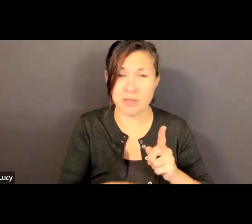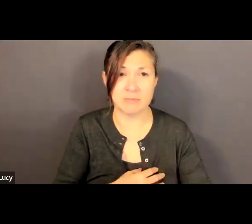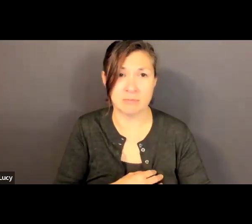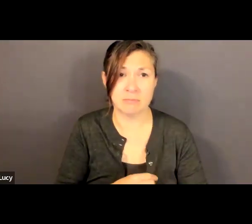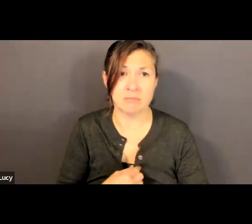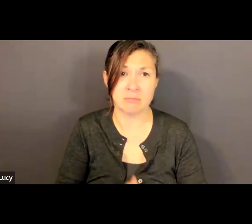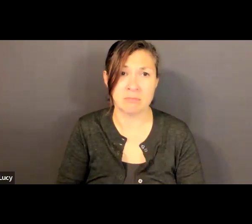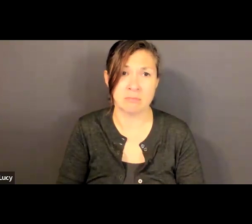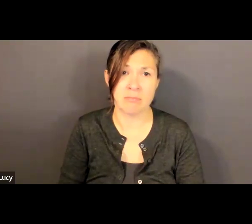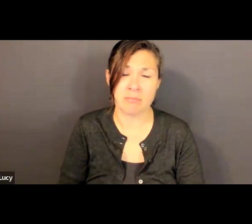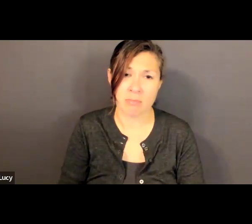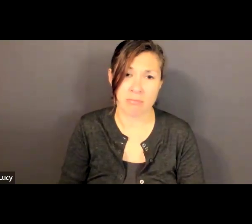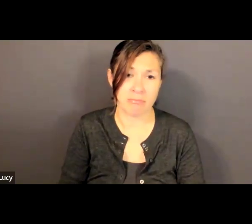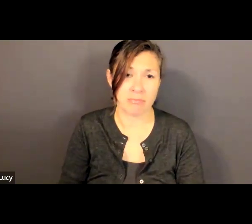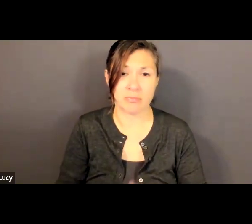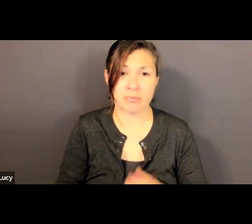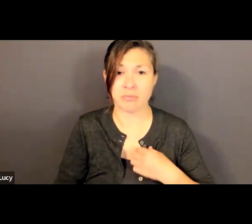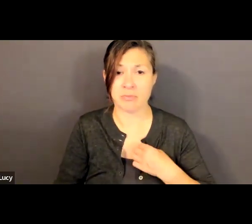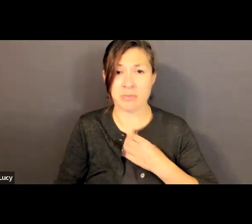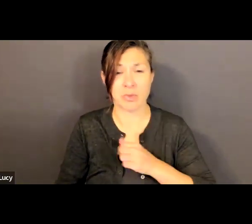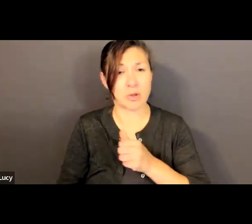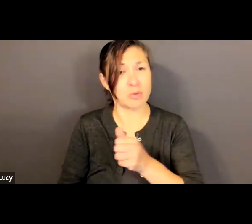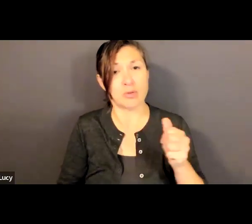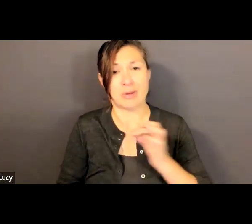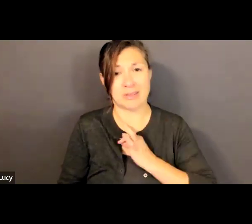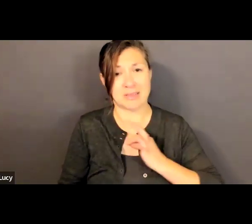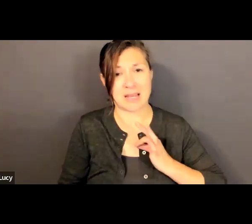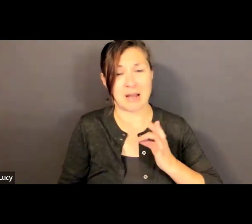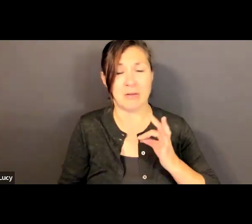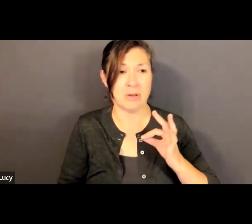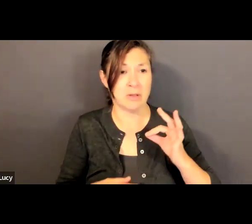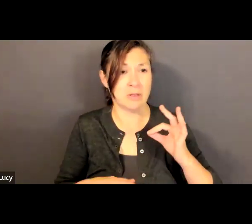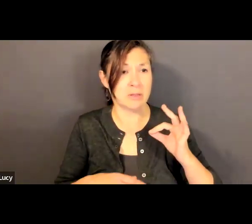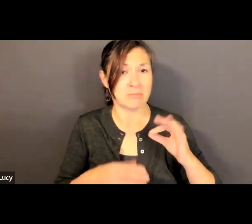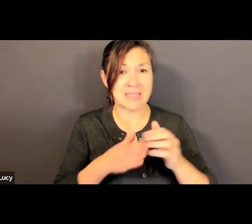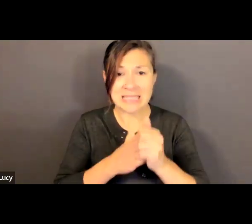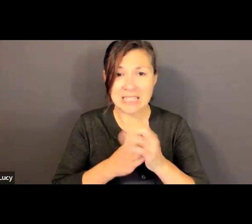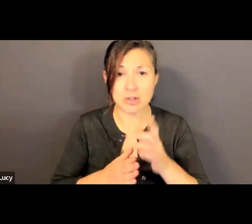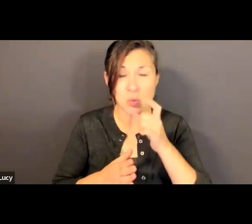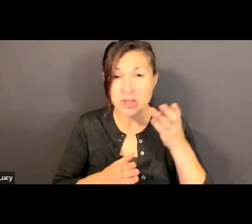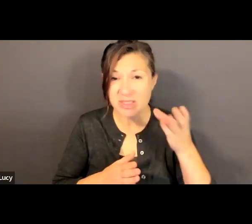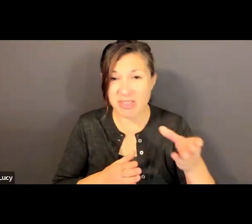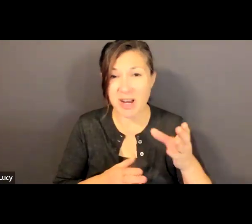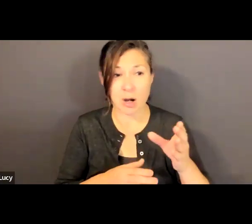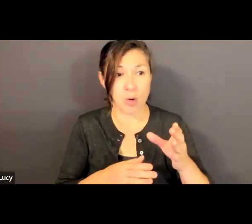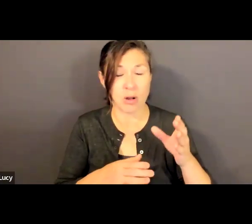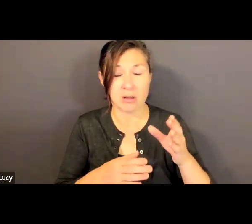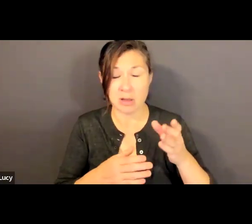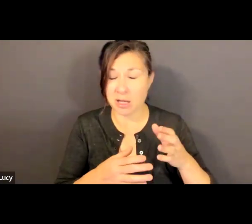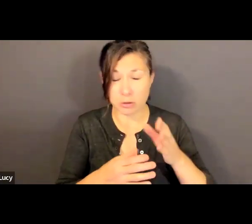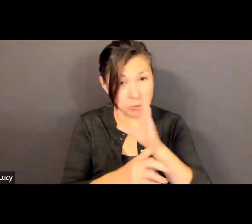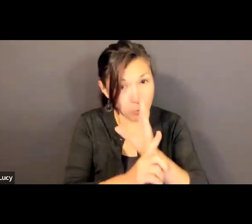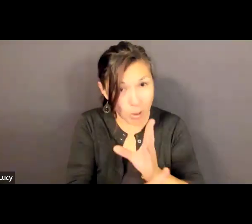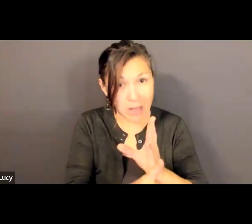you are the front line. You are the people working from the trench, so you have a lot of experience